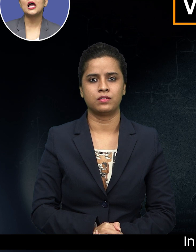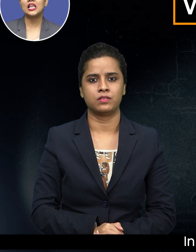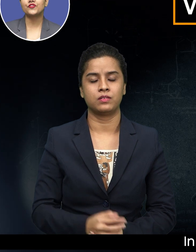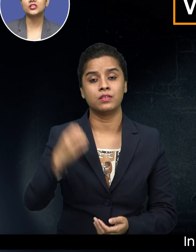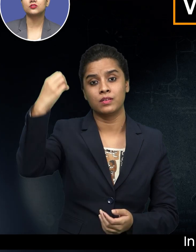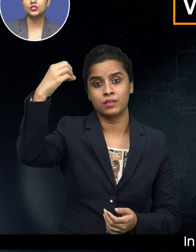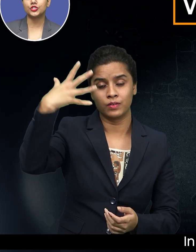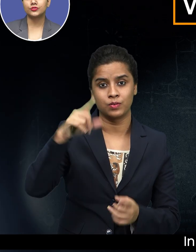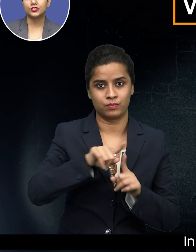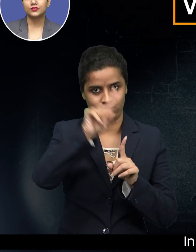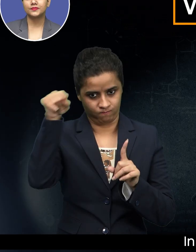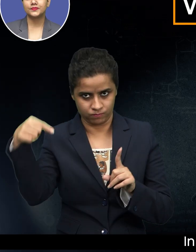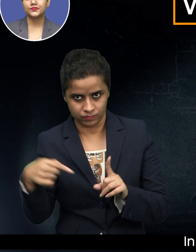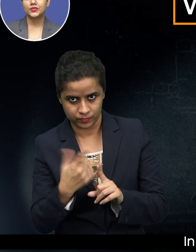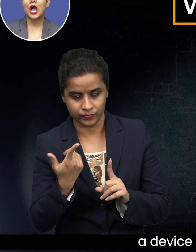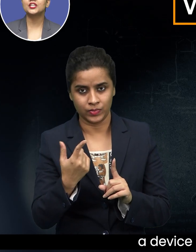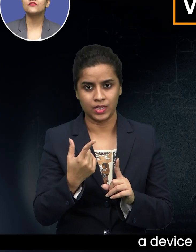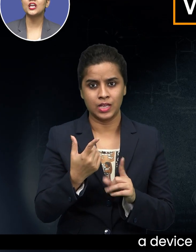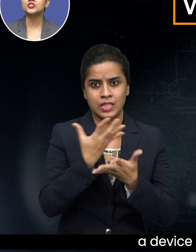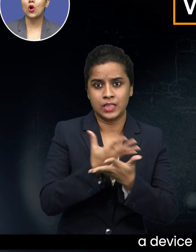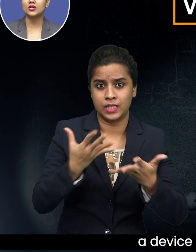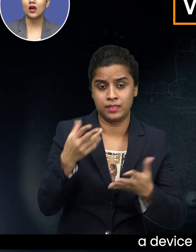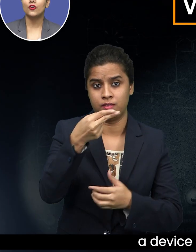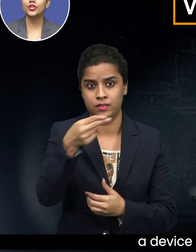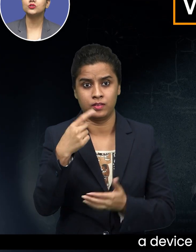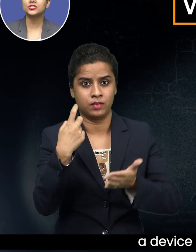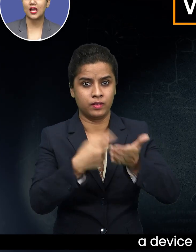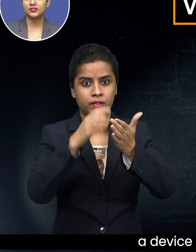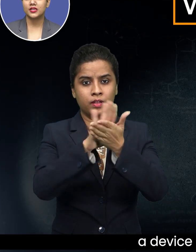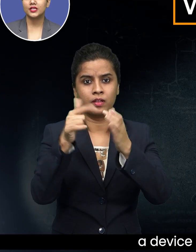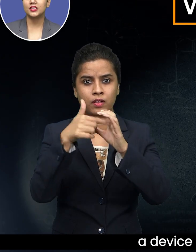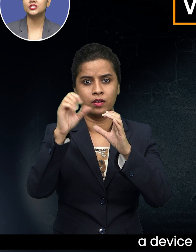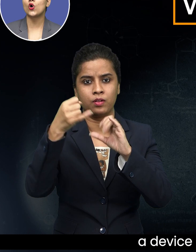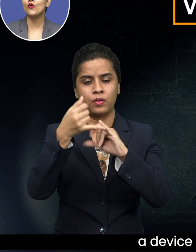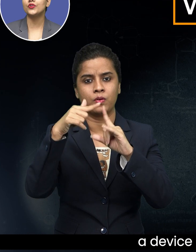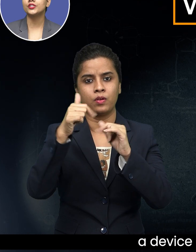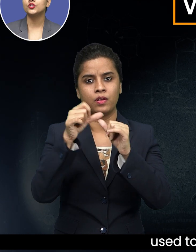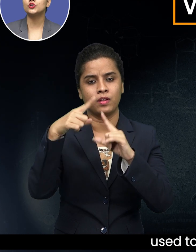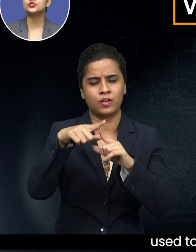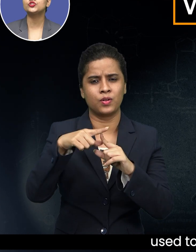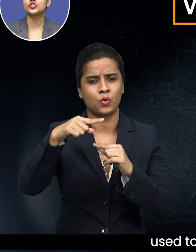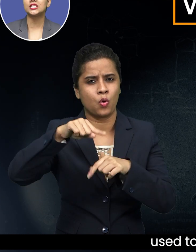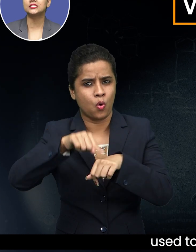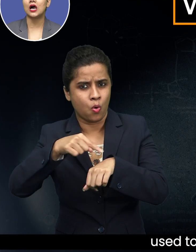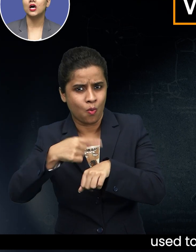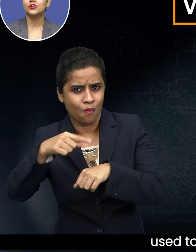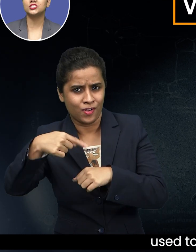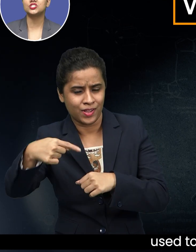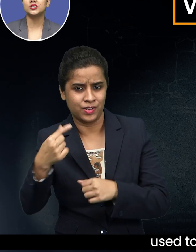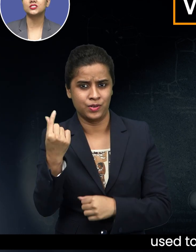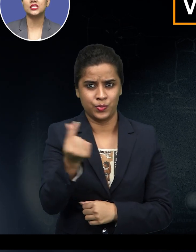In an electric circuit, a device called a rheostat is often used to change